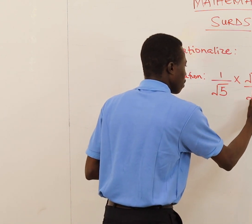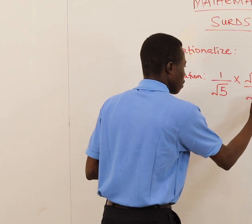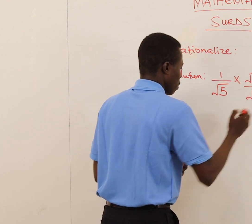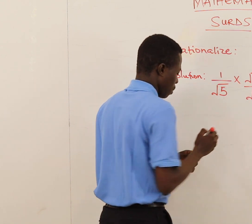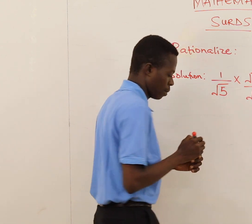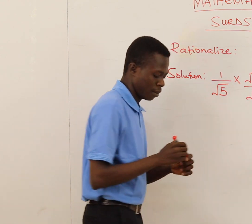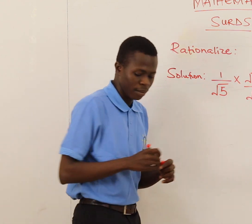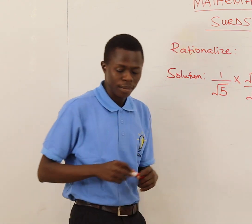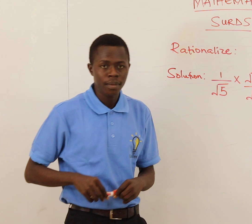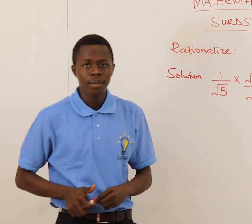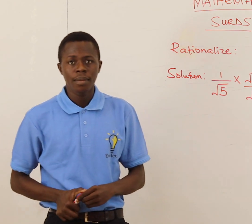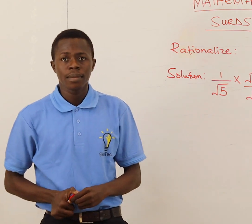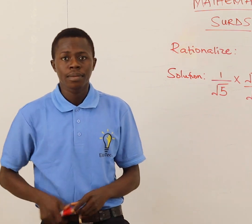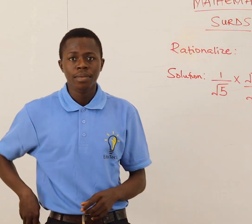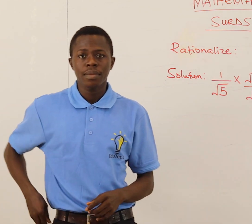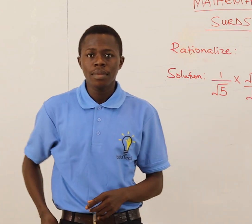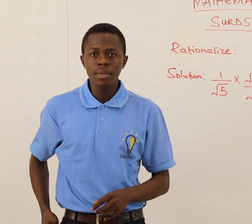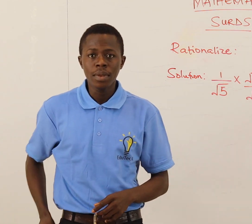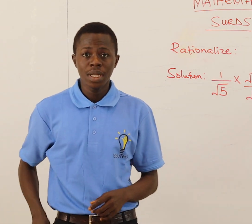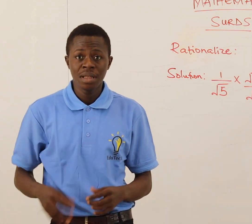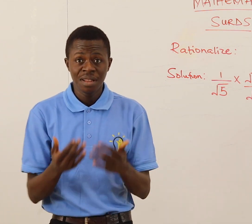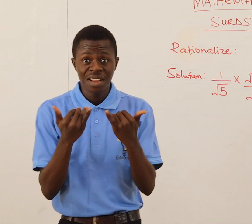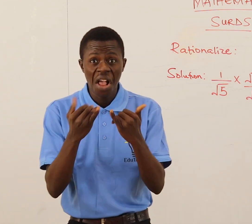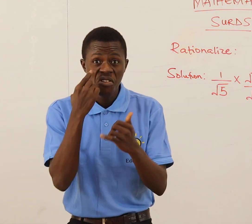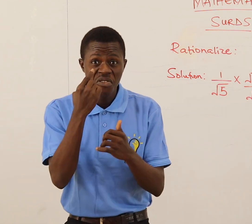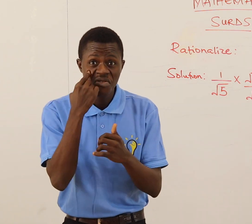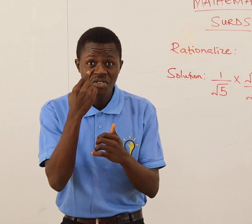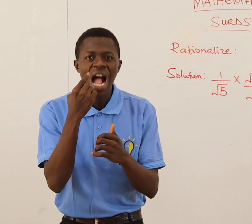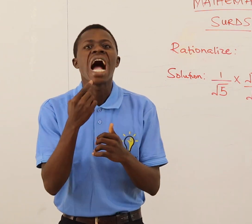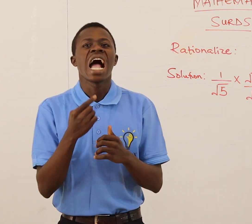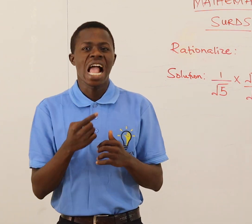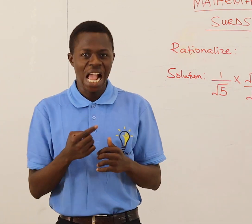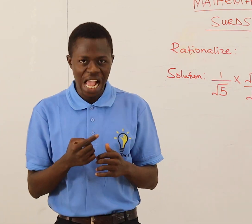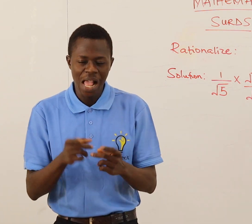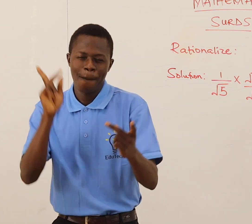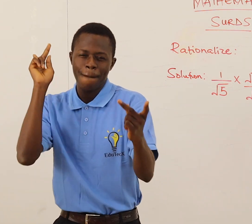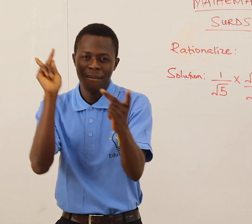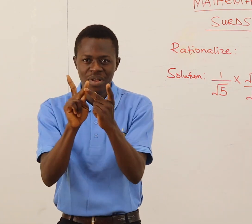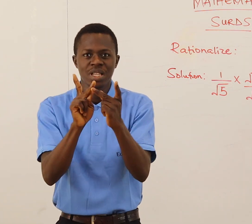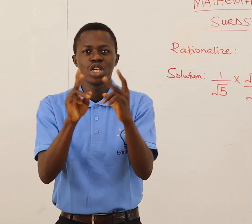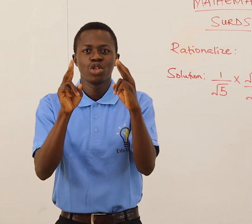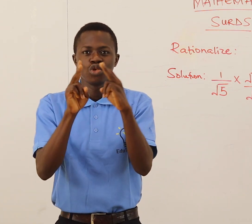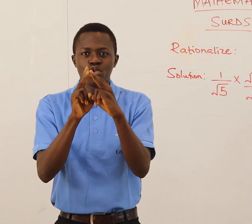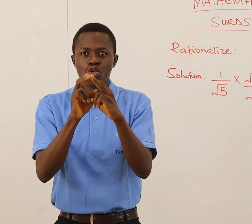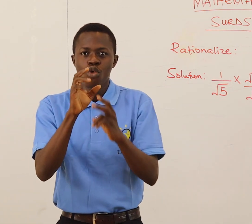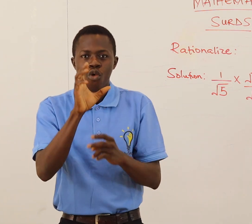is square root of 5, and then we multiply again by the denominator, which is the square root of 5.